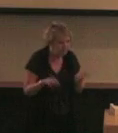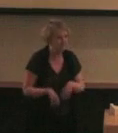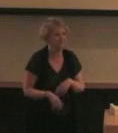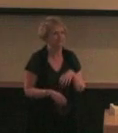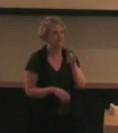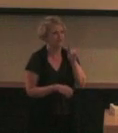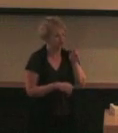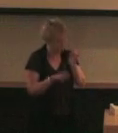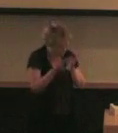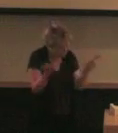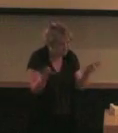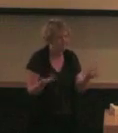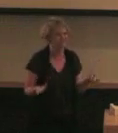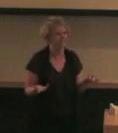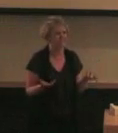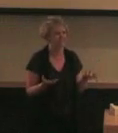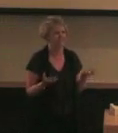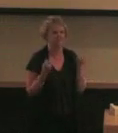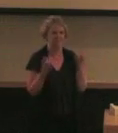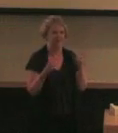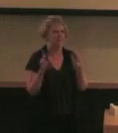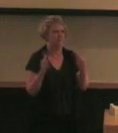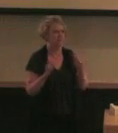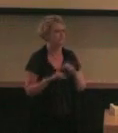doctoral degrees out there.